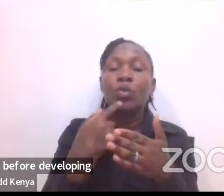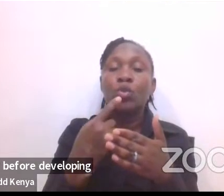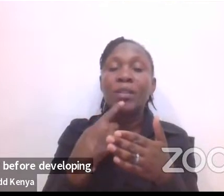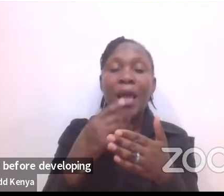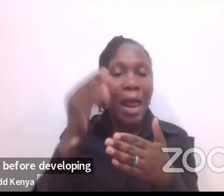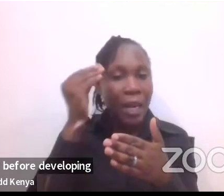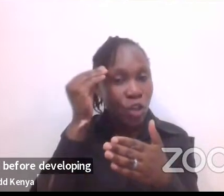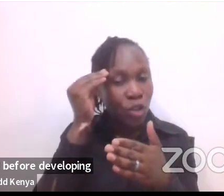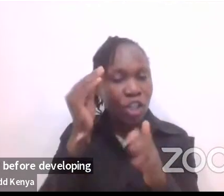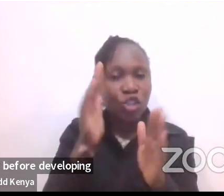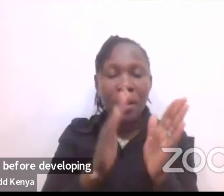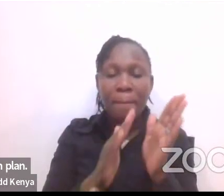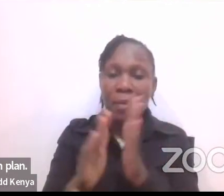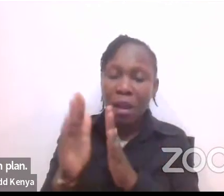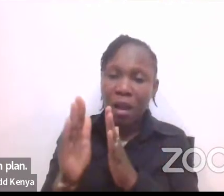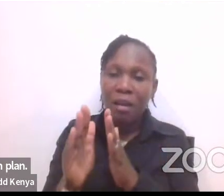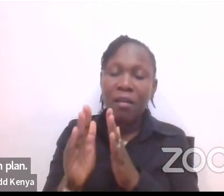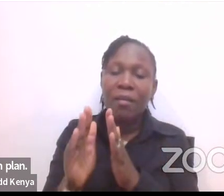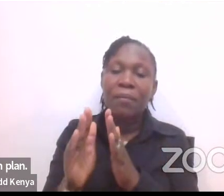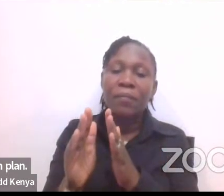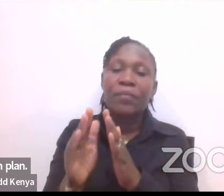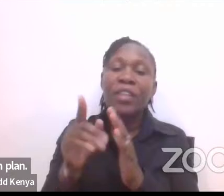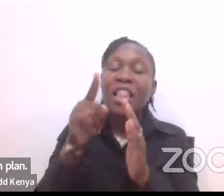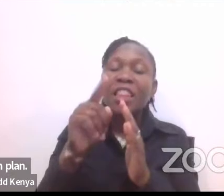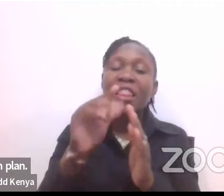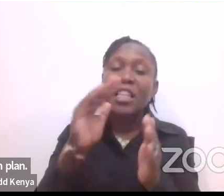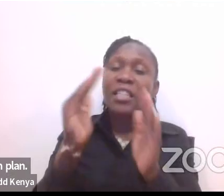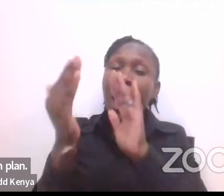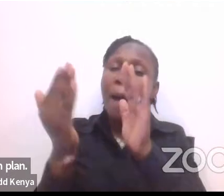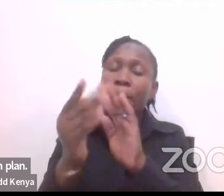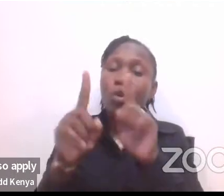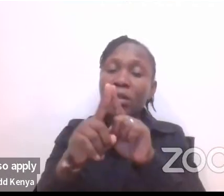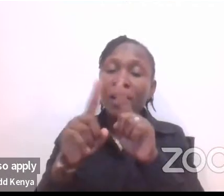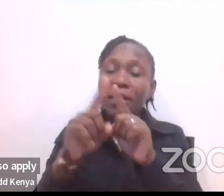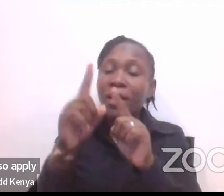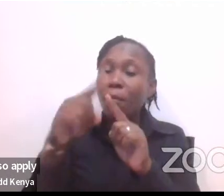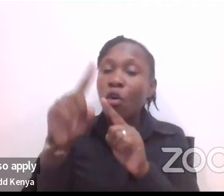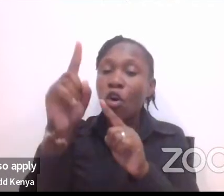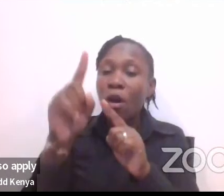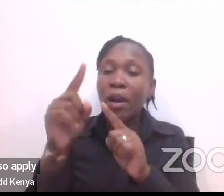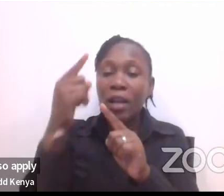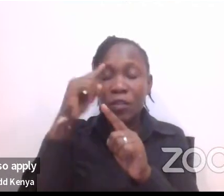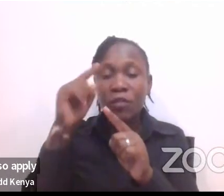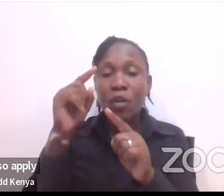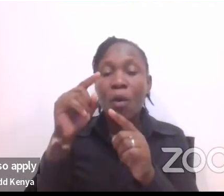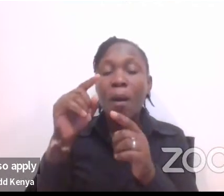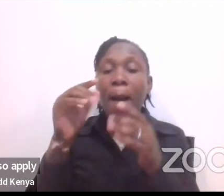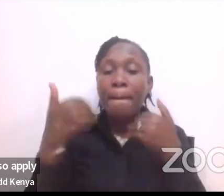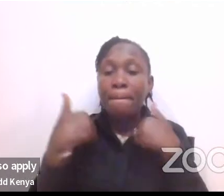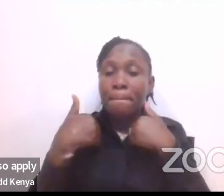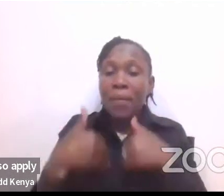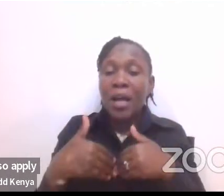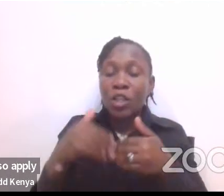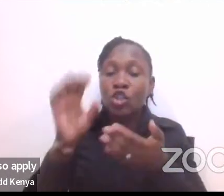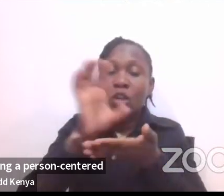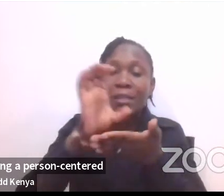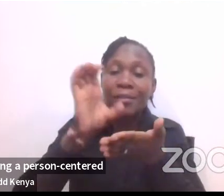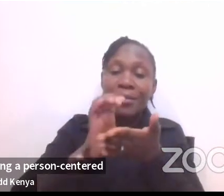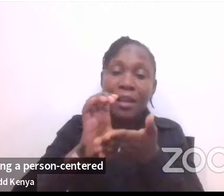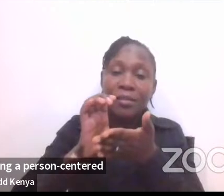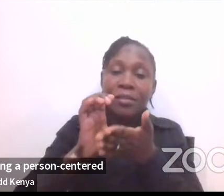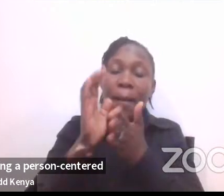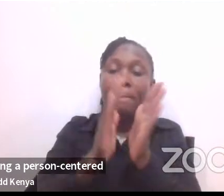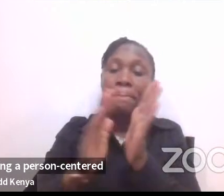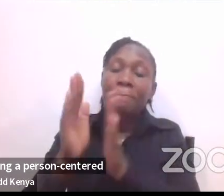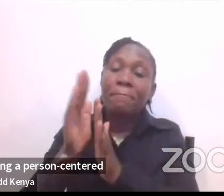So does this approach also apply to creating a person-centered plan? And could